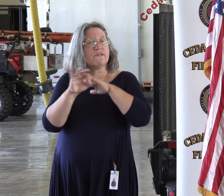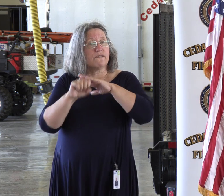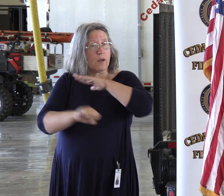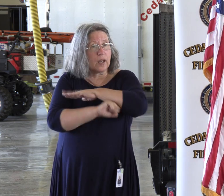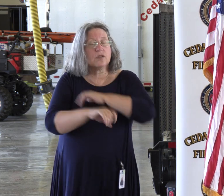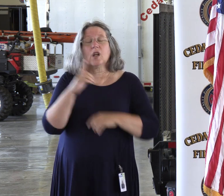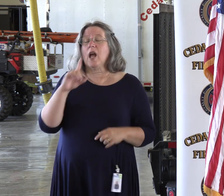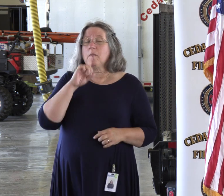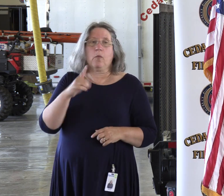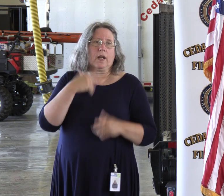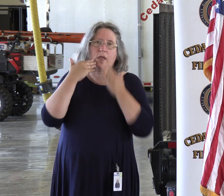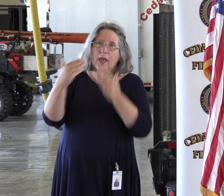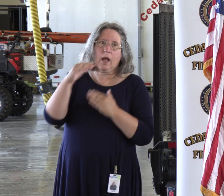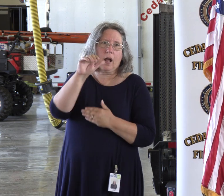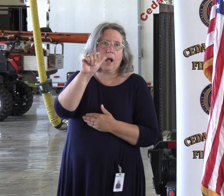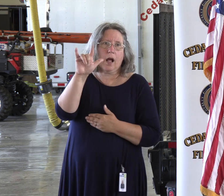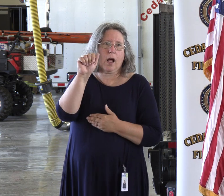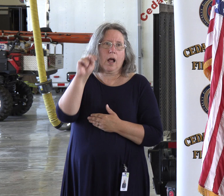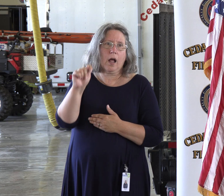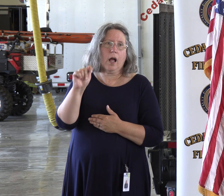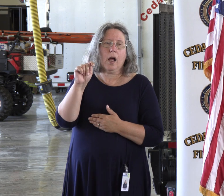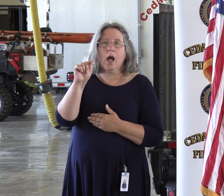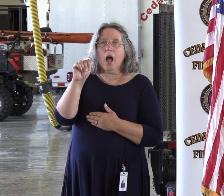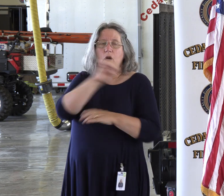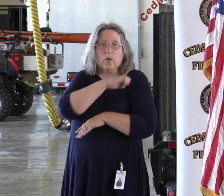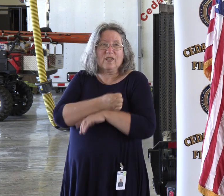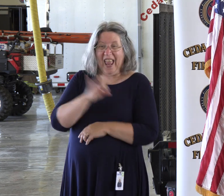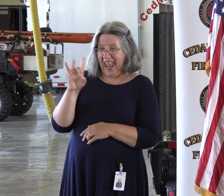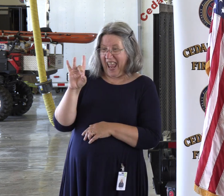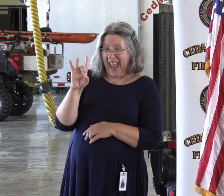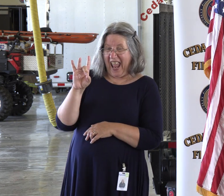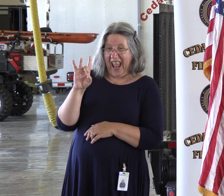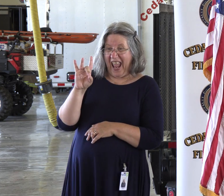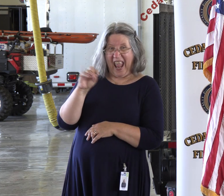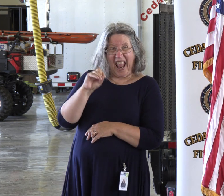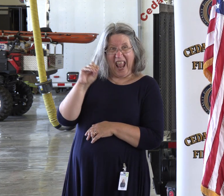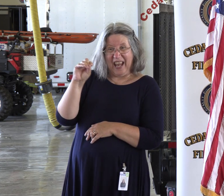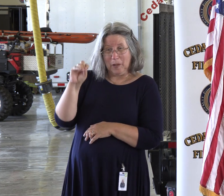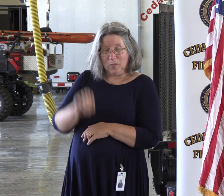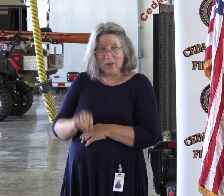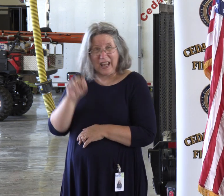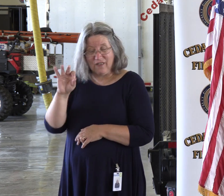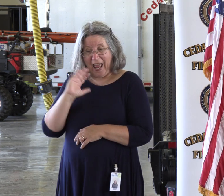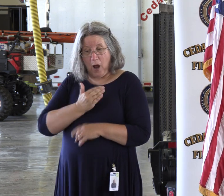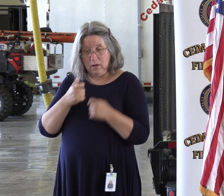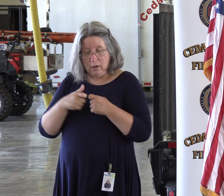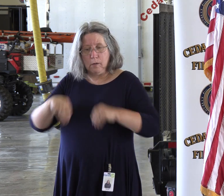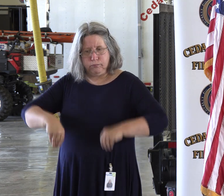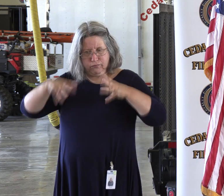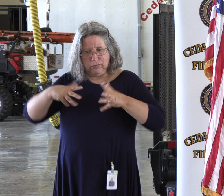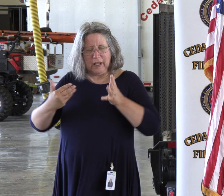Alliant Energy. 80% of the airport campus power was restored within the first week, and 100%